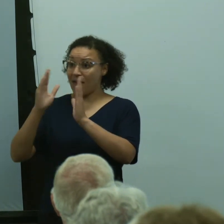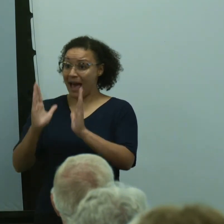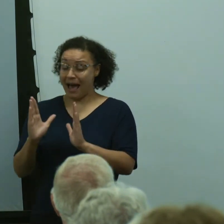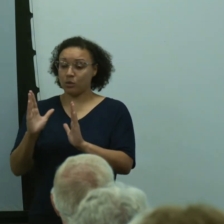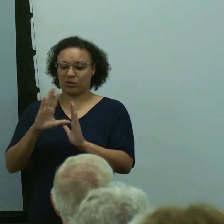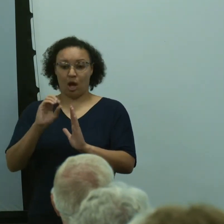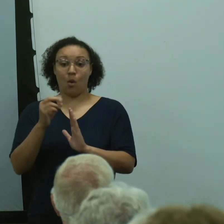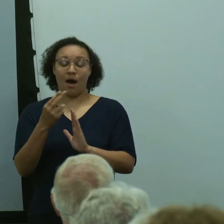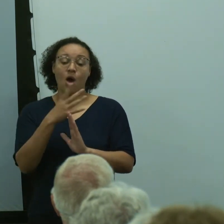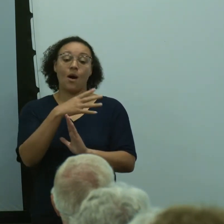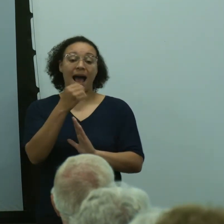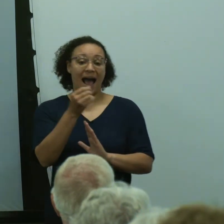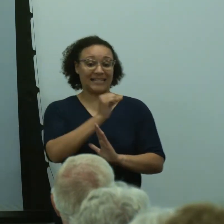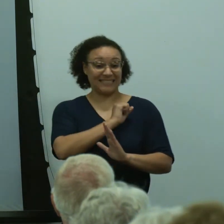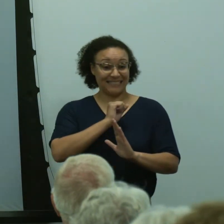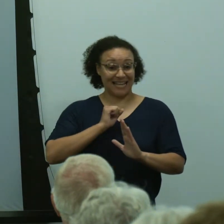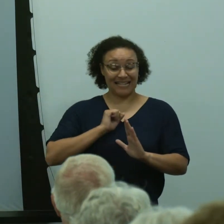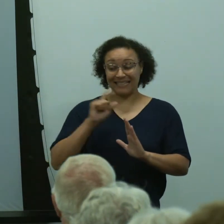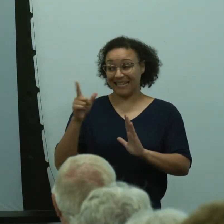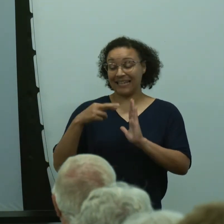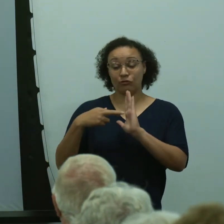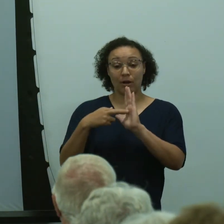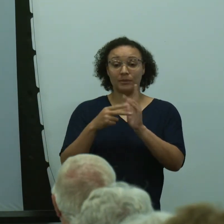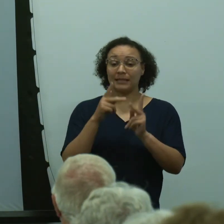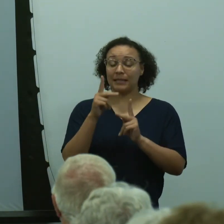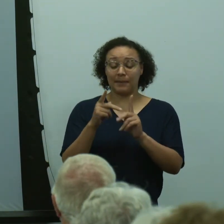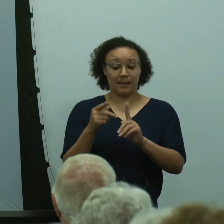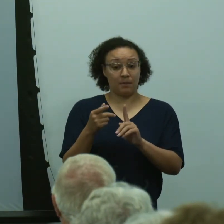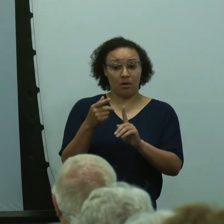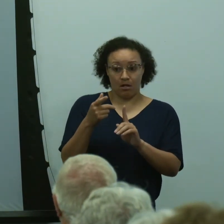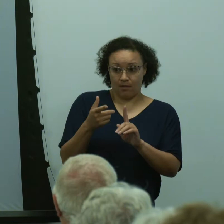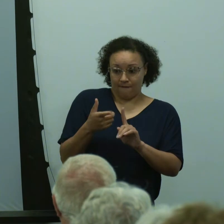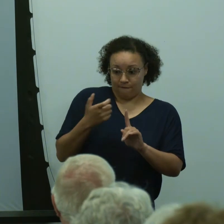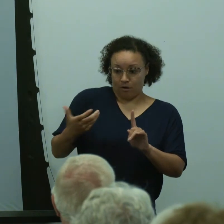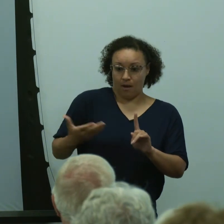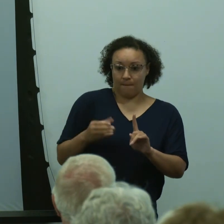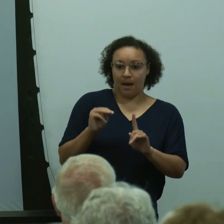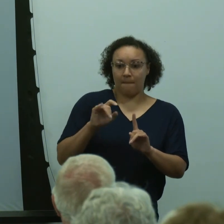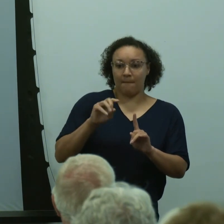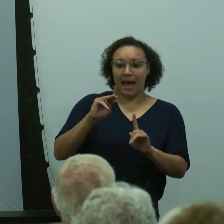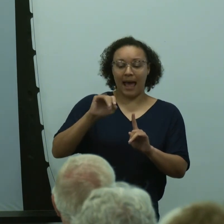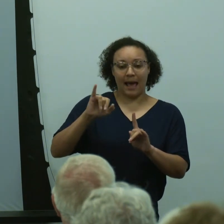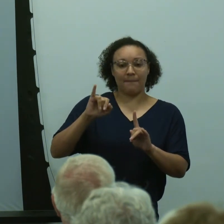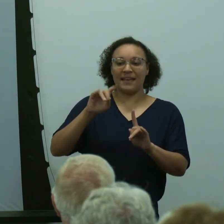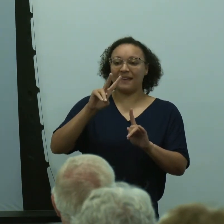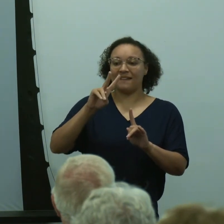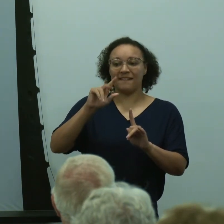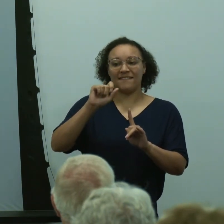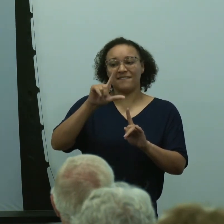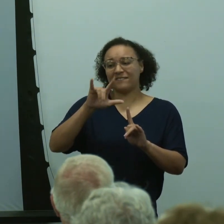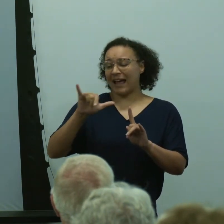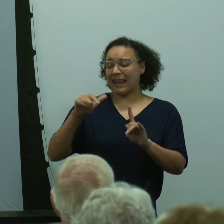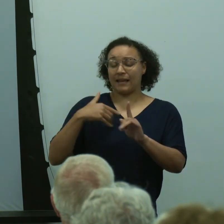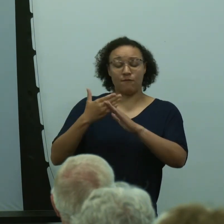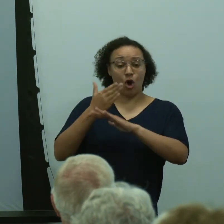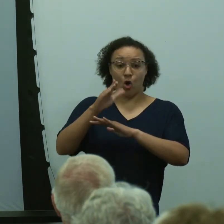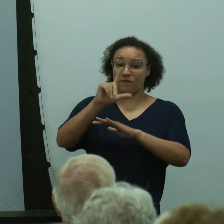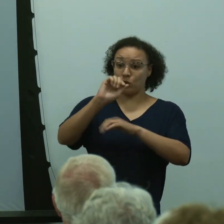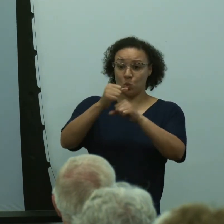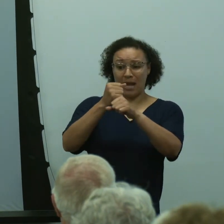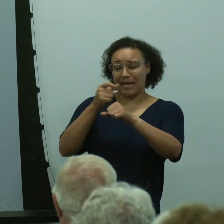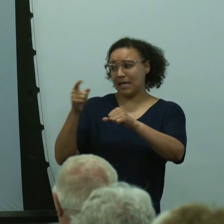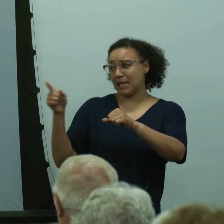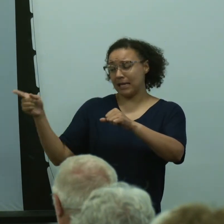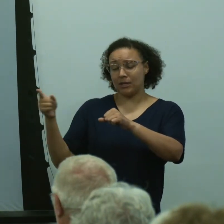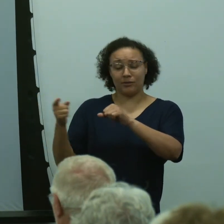he represented the people of the Miami Valley for over 20 years. President Roberts is a 25-year employee